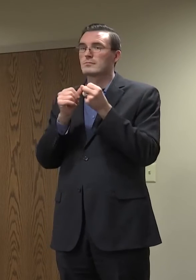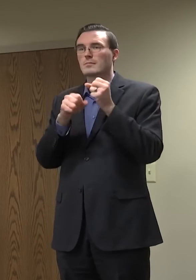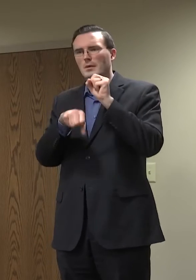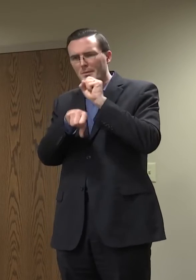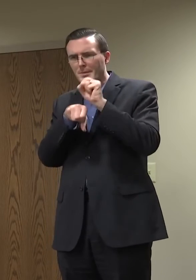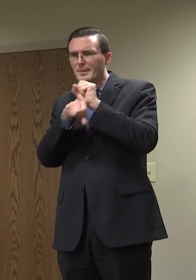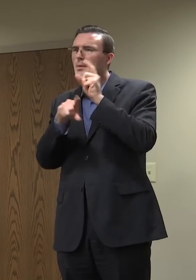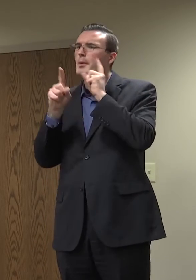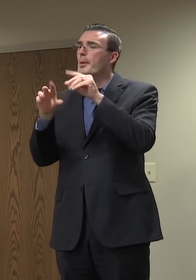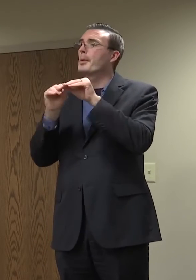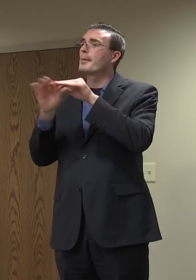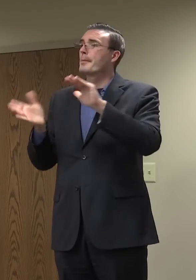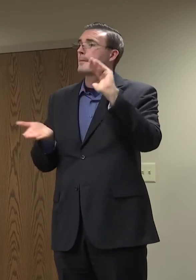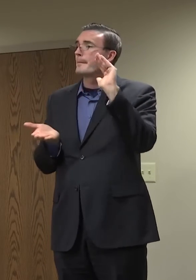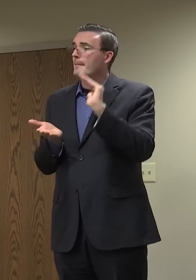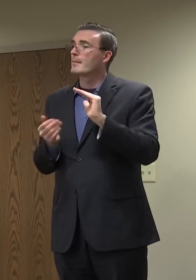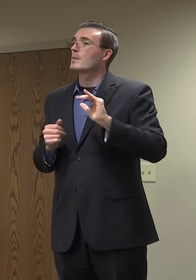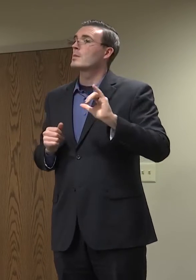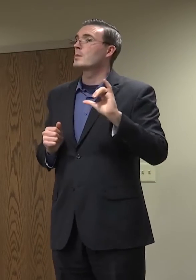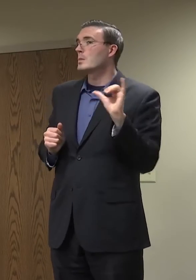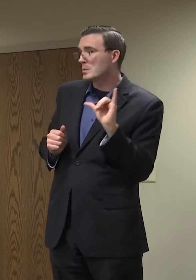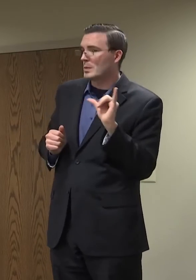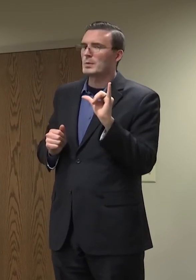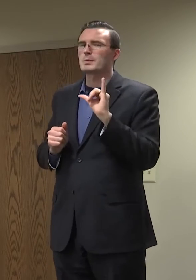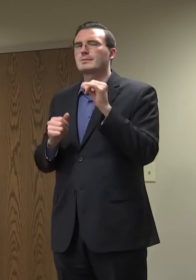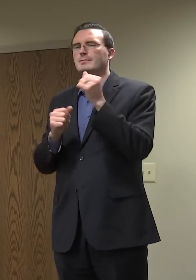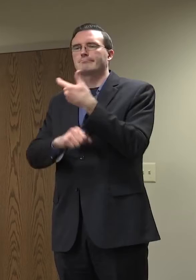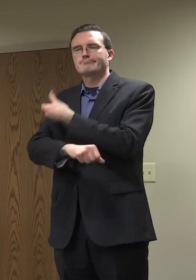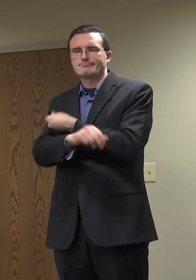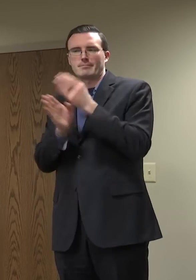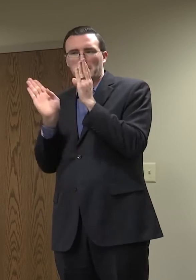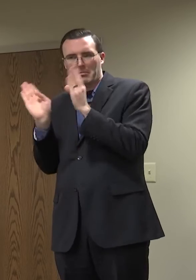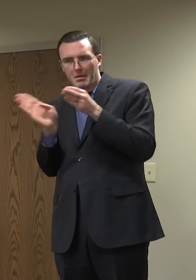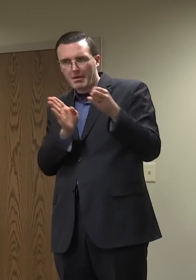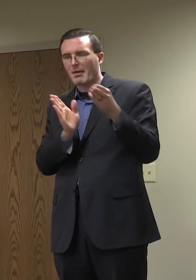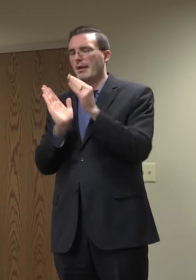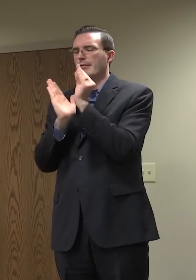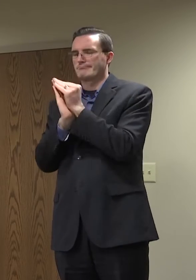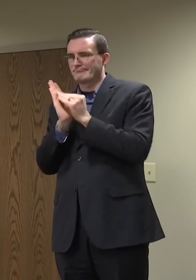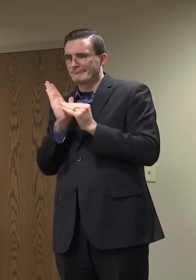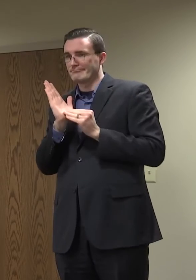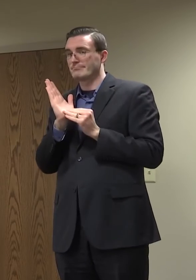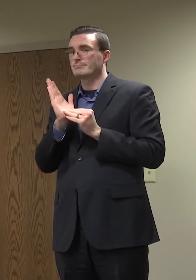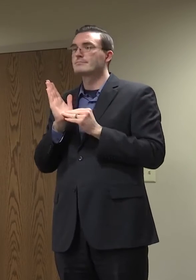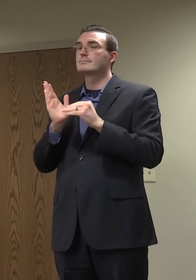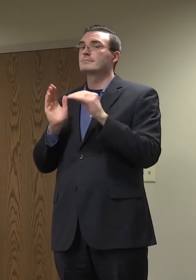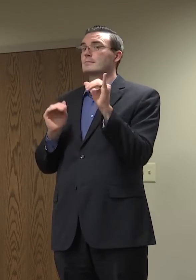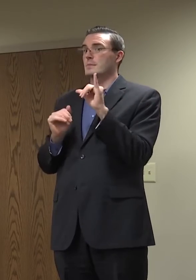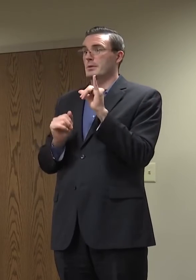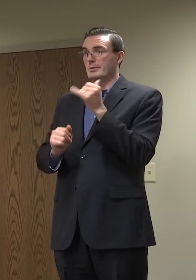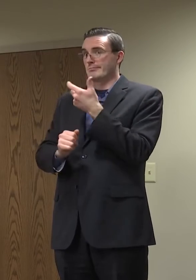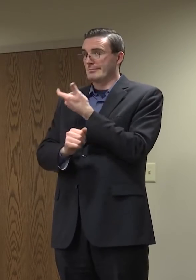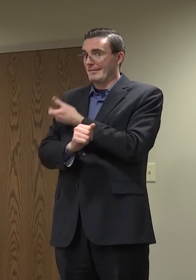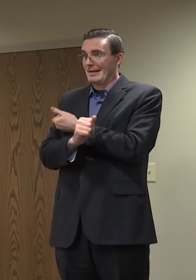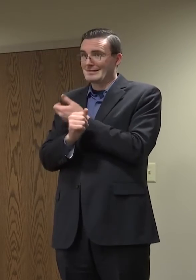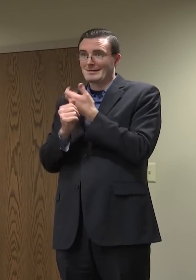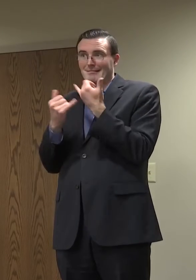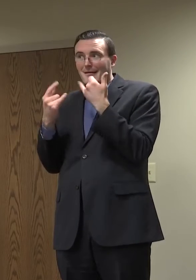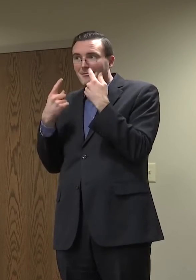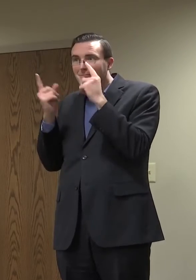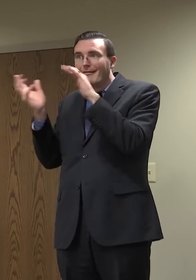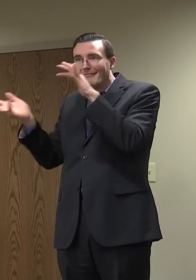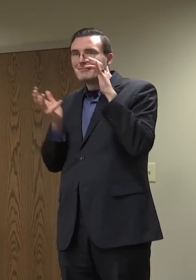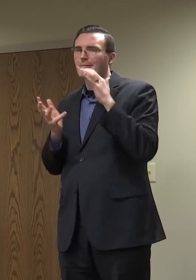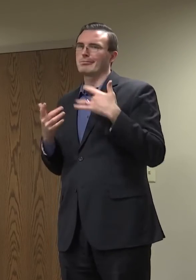to slow the spread, but also develop the vaccination plan and accept the vaccine today, which is really exciting.